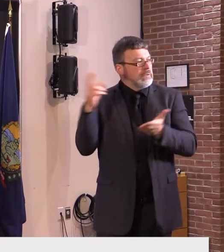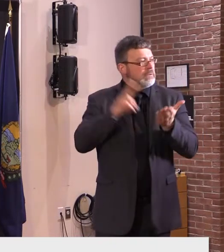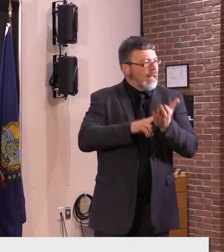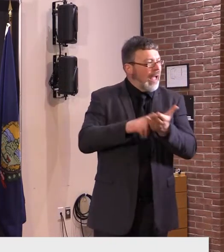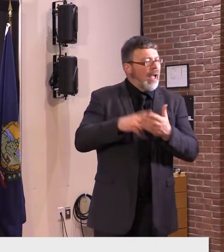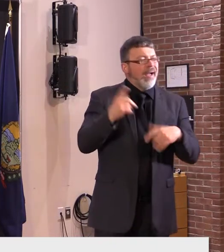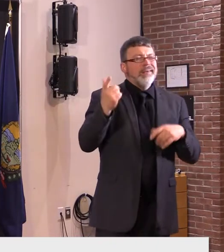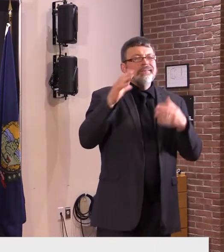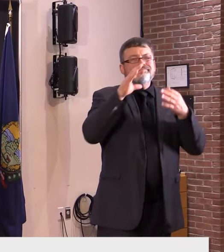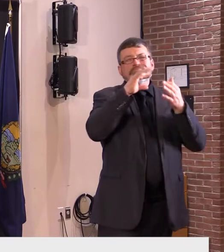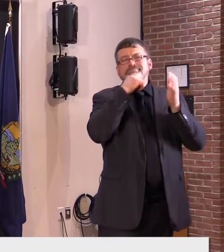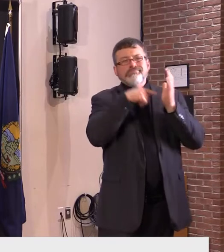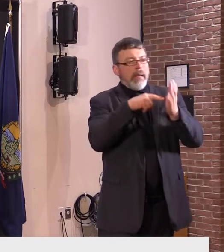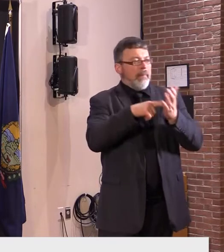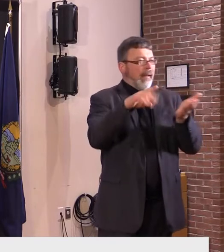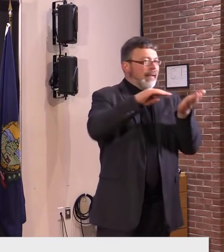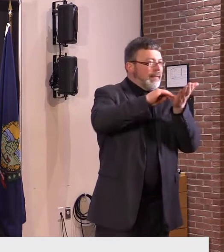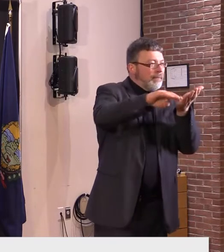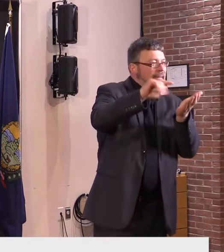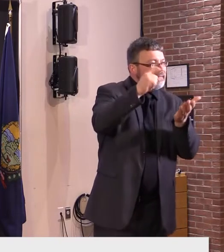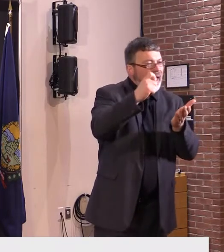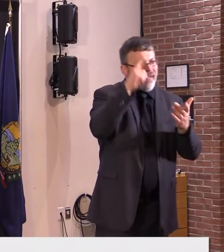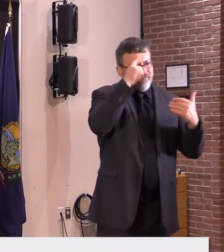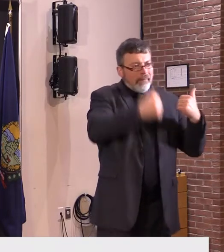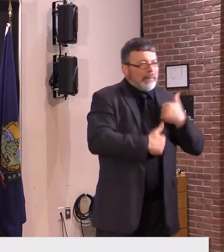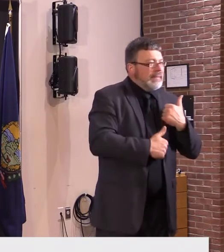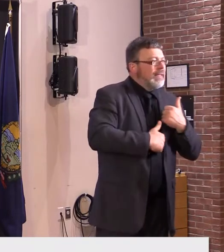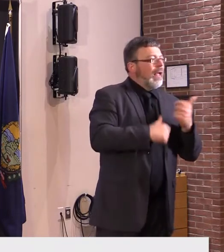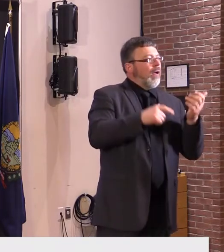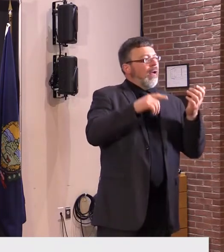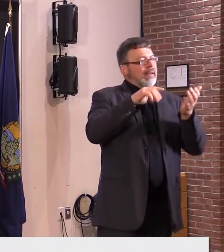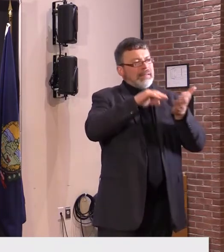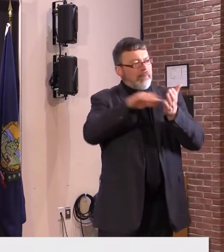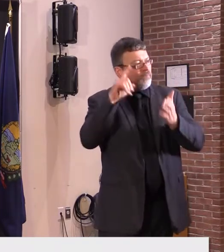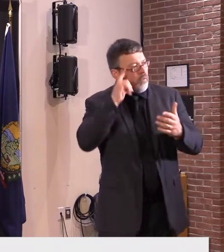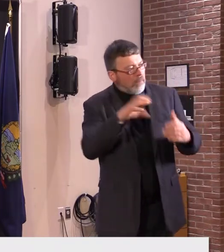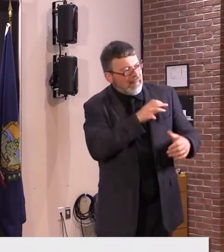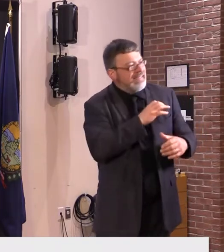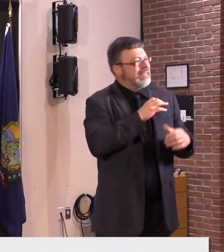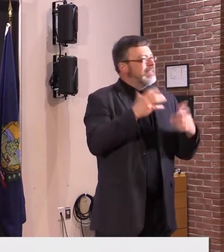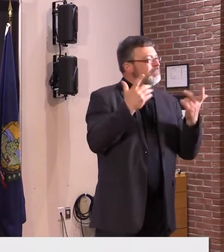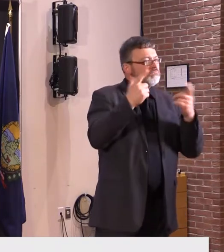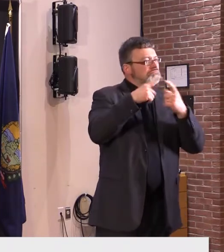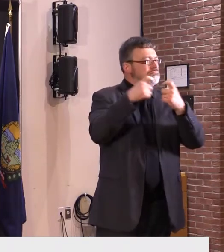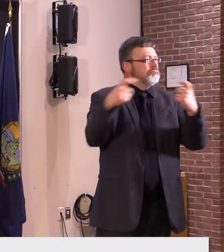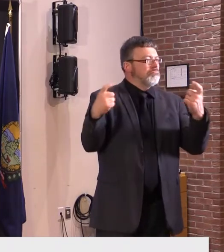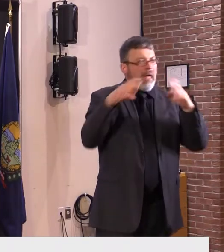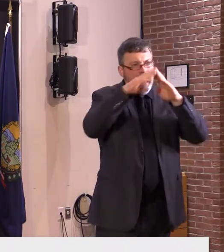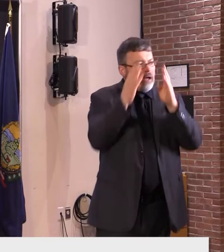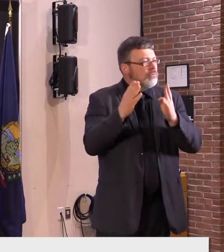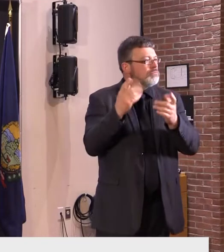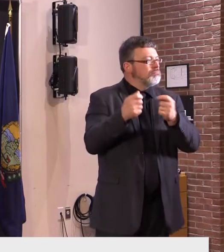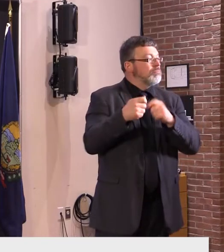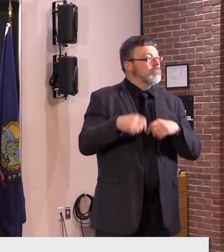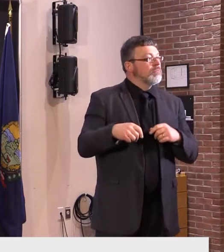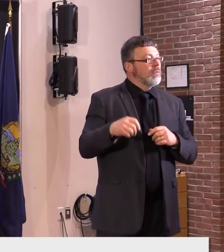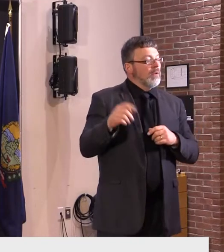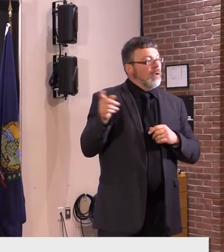What are your thoughts on where some of those policies or proposals landed? Yeah, well, I like tax